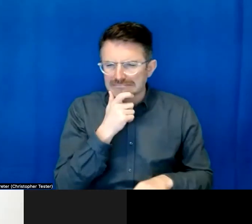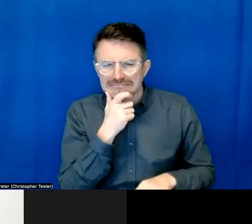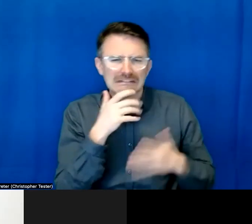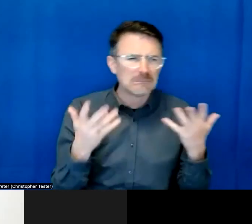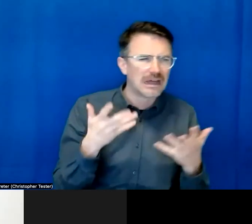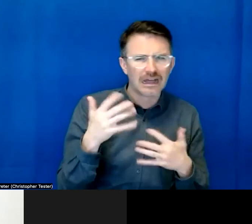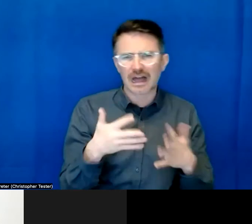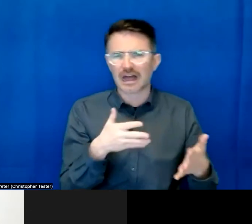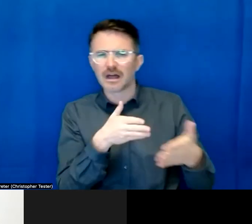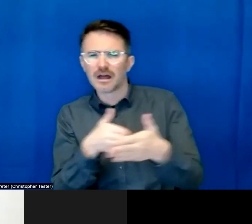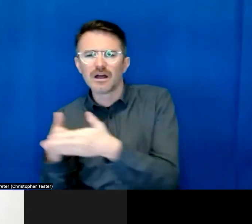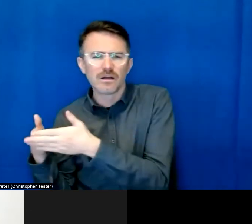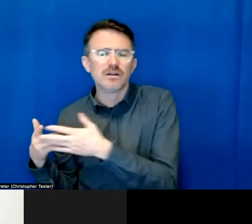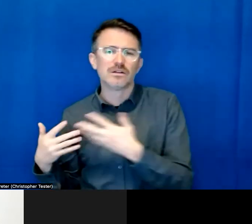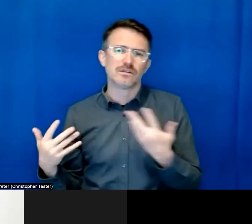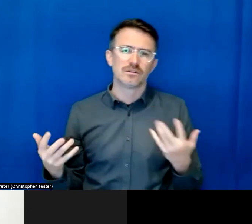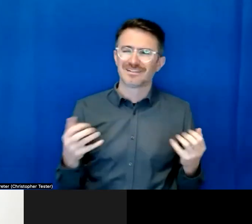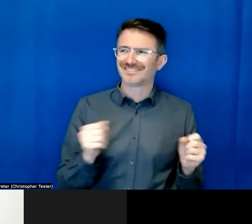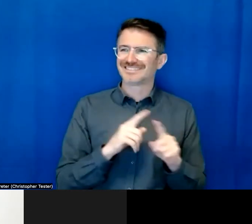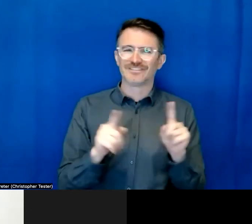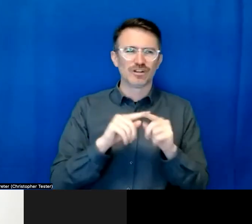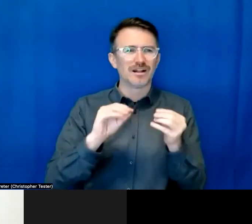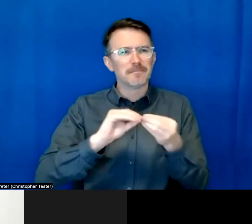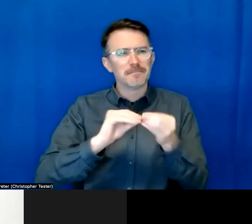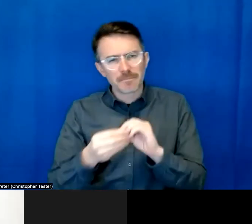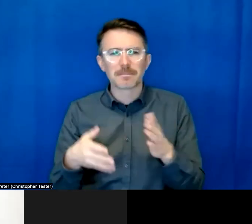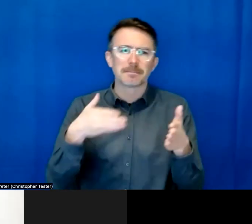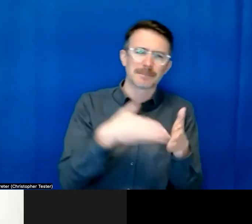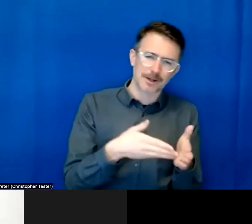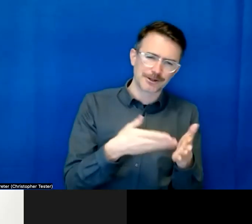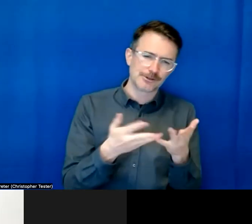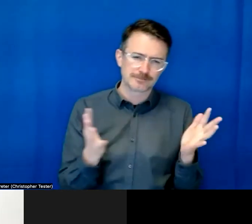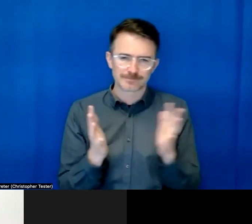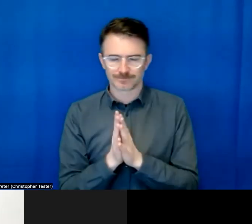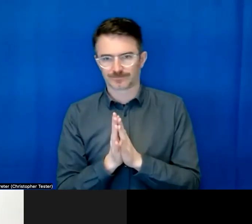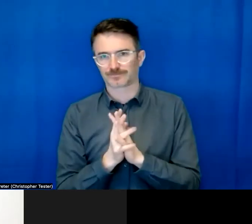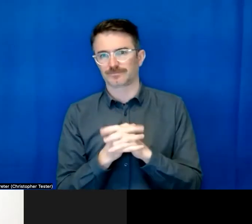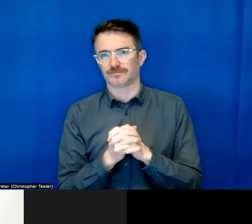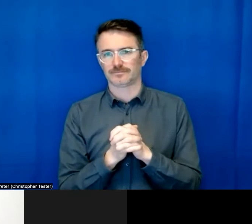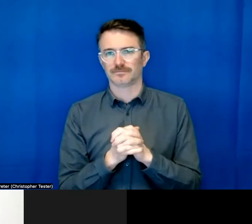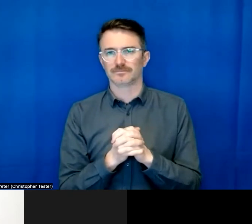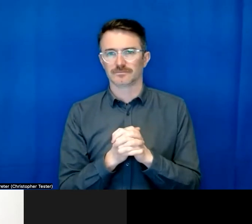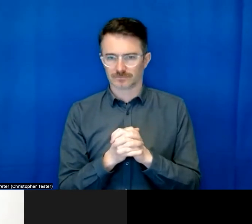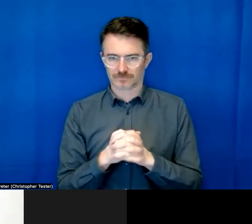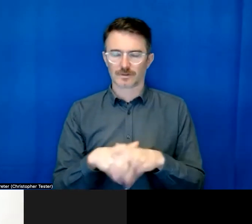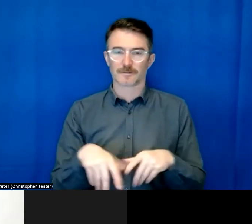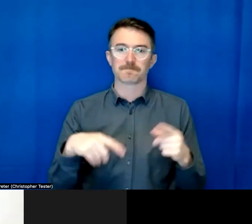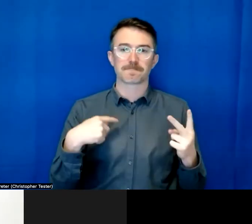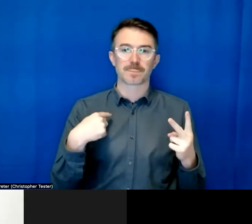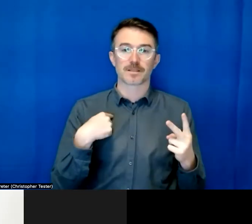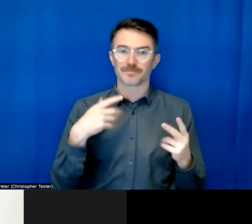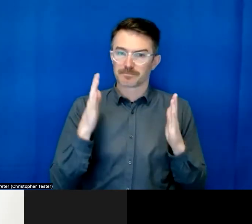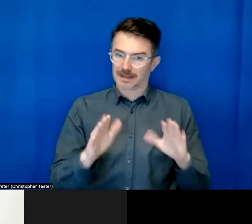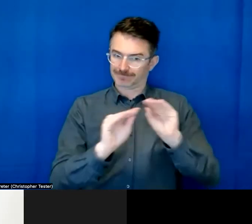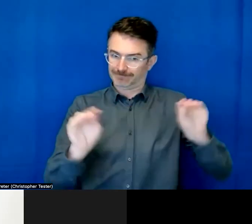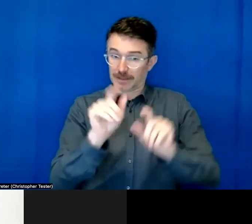disabilities. And for this reason also, besides strengthening persons with disabilities themselves, strategies are needed